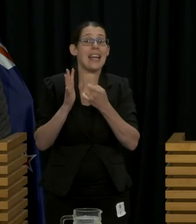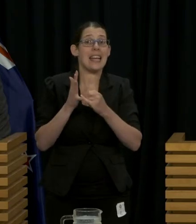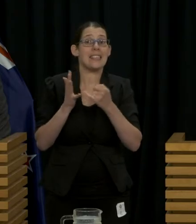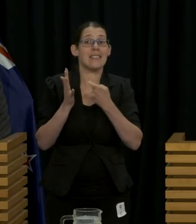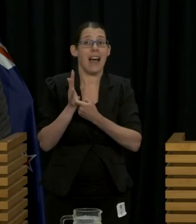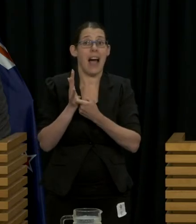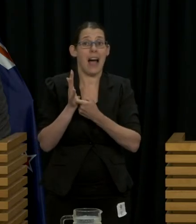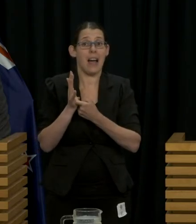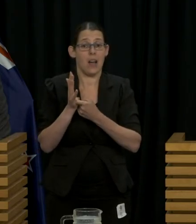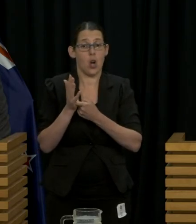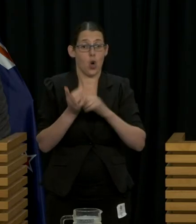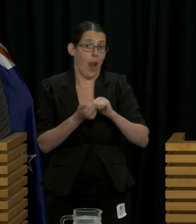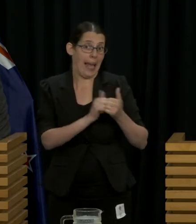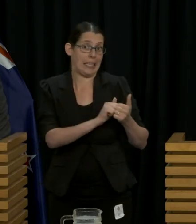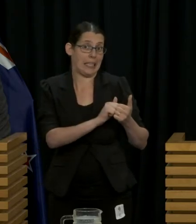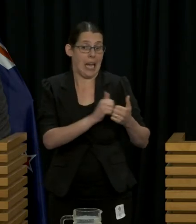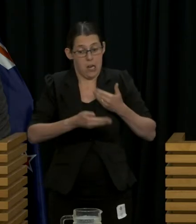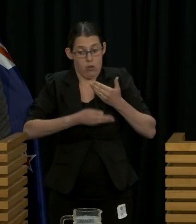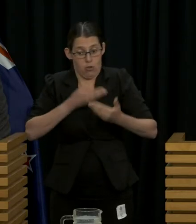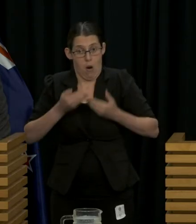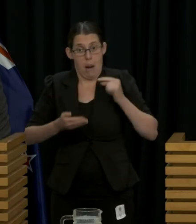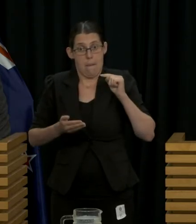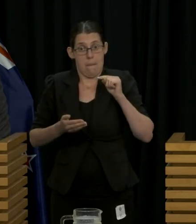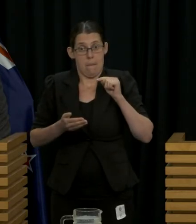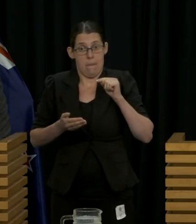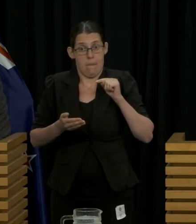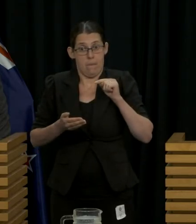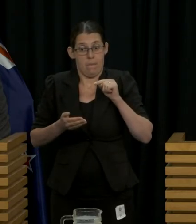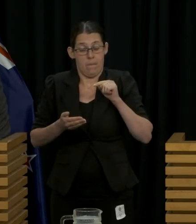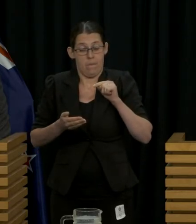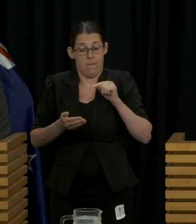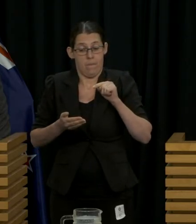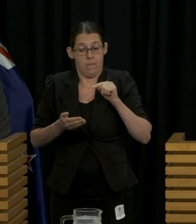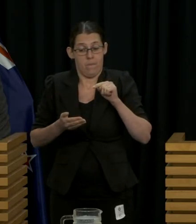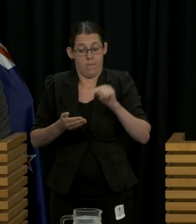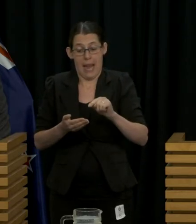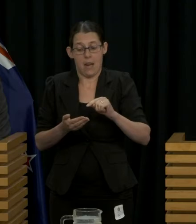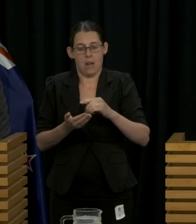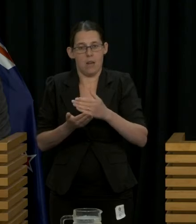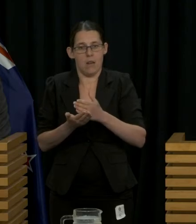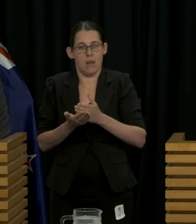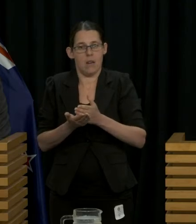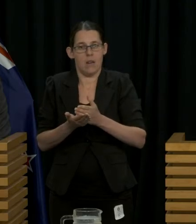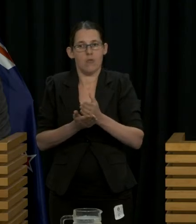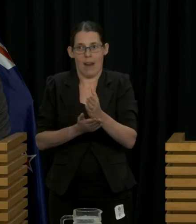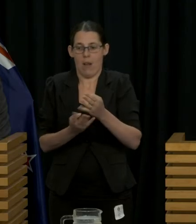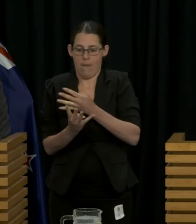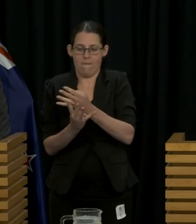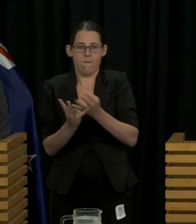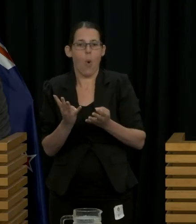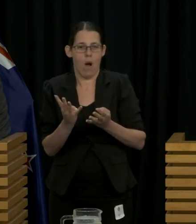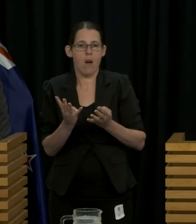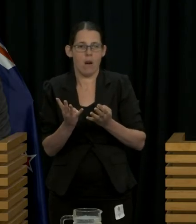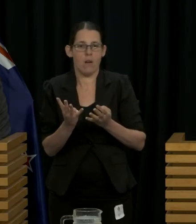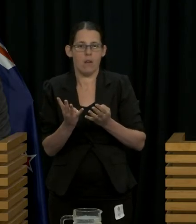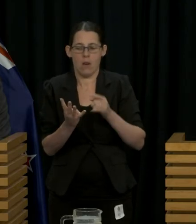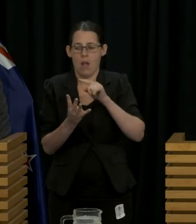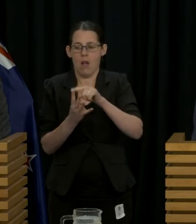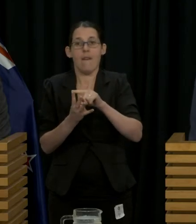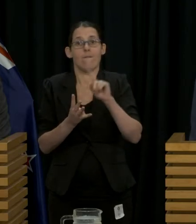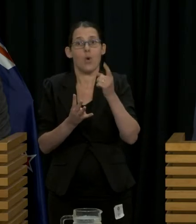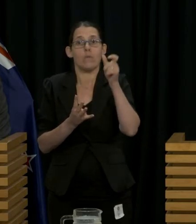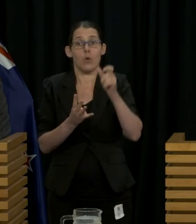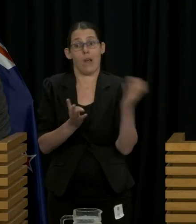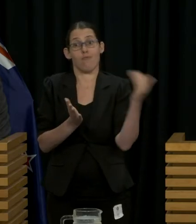genome sequences. That is the original case who was identified, who